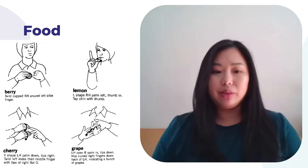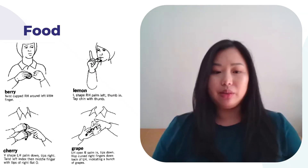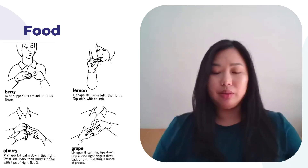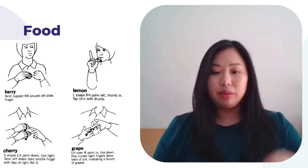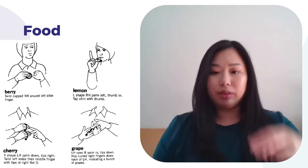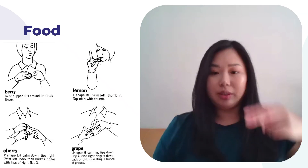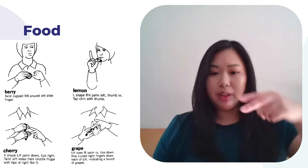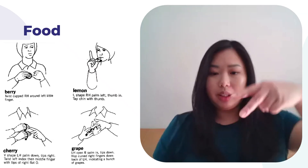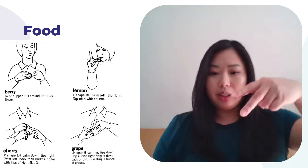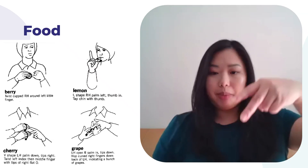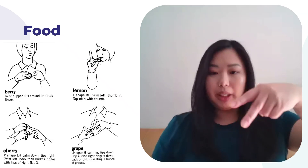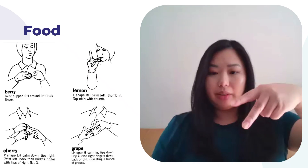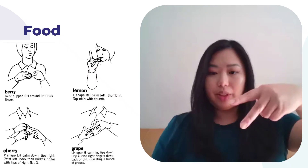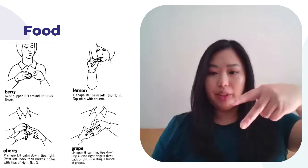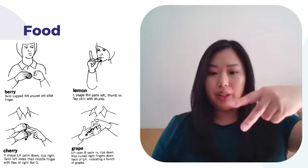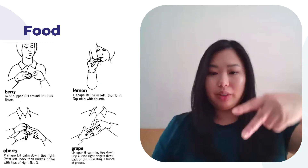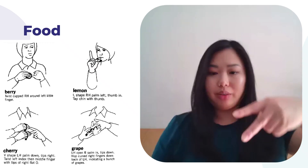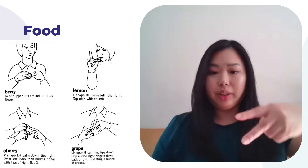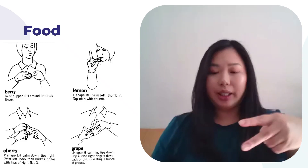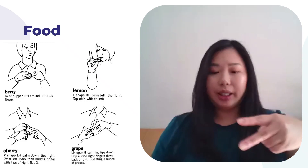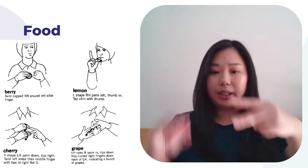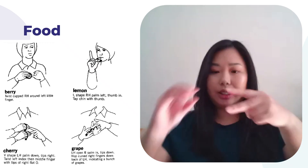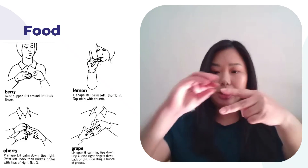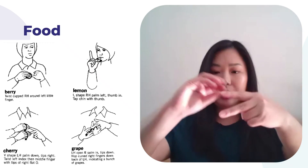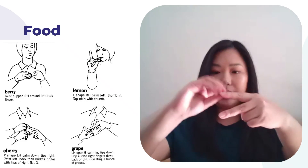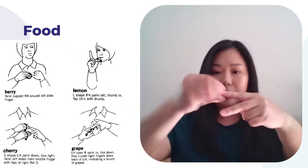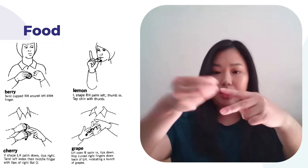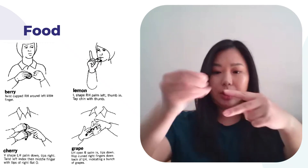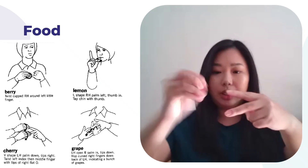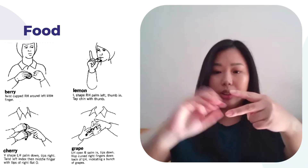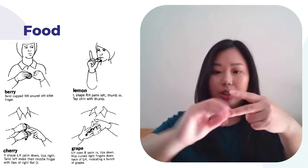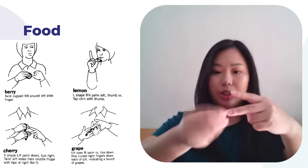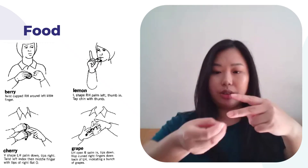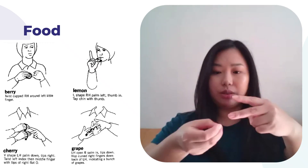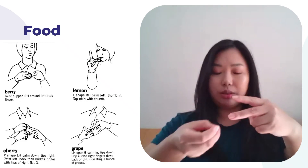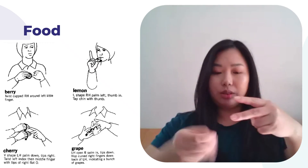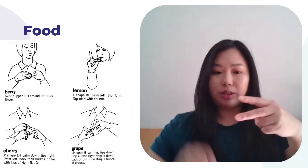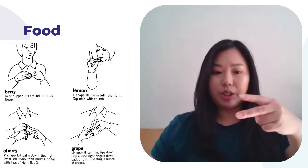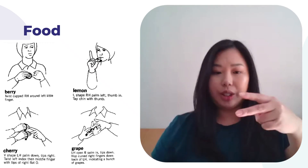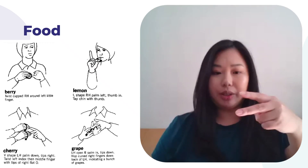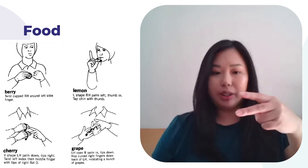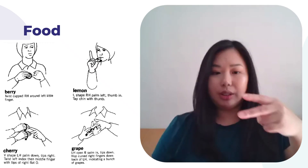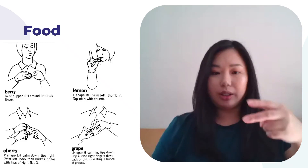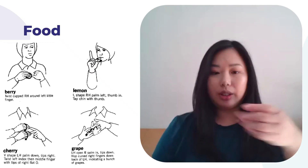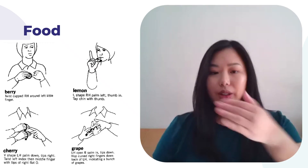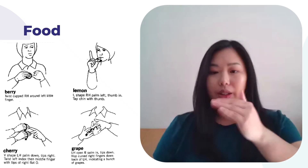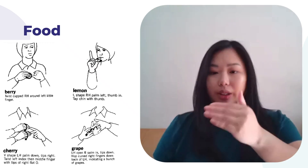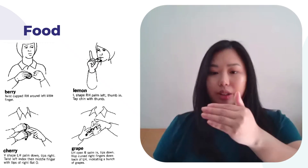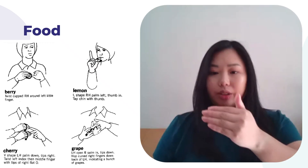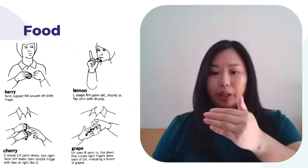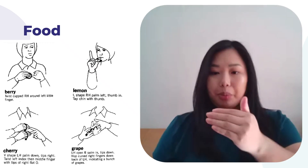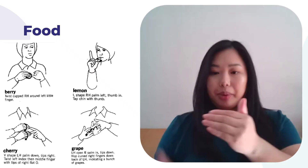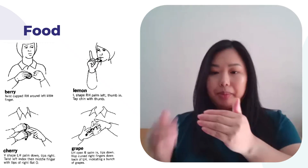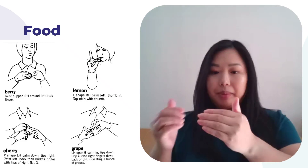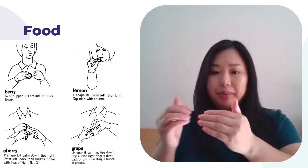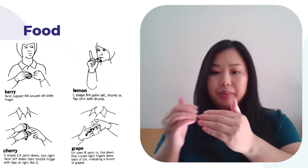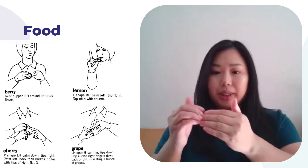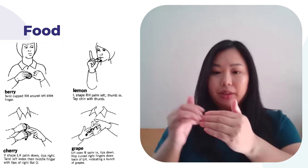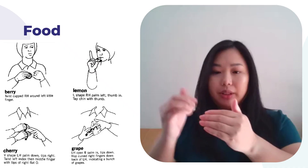Cherry, make a V with one hand and then twist. 1, 2. Cherry.